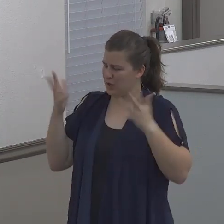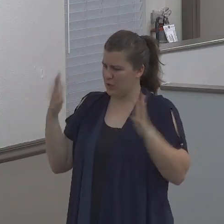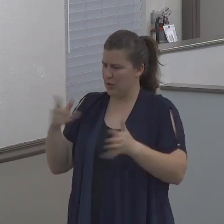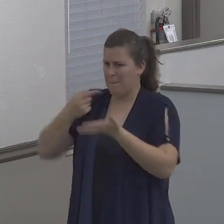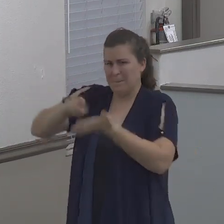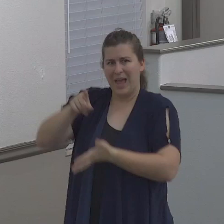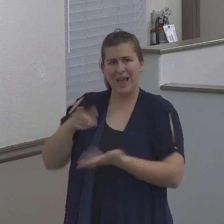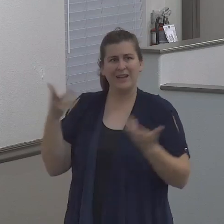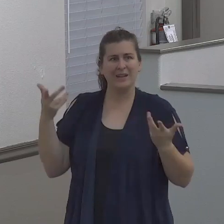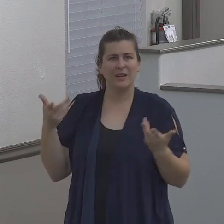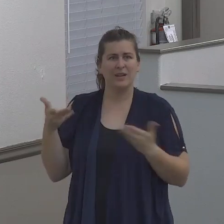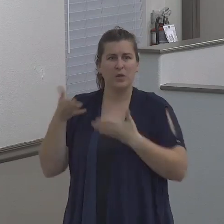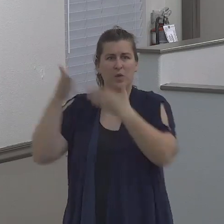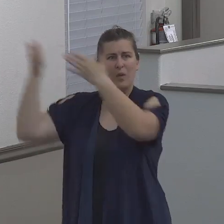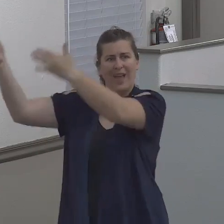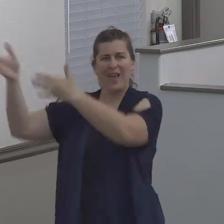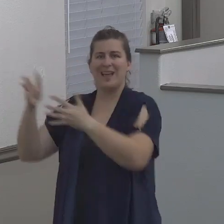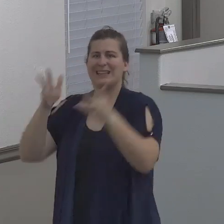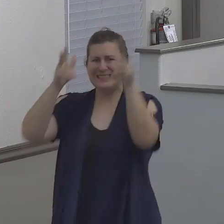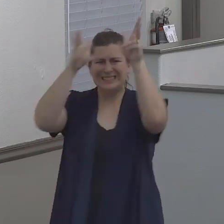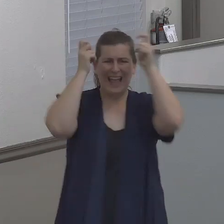Jesus already paved the way.